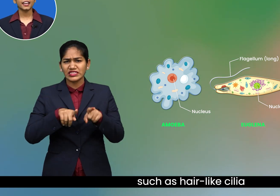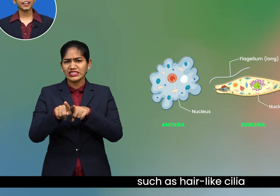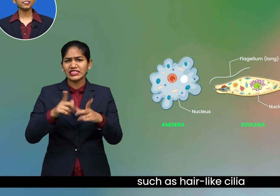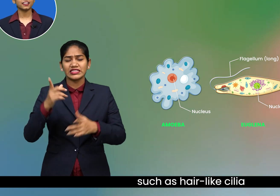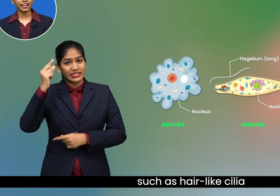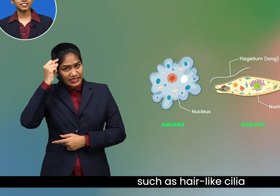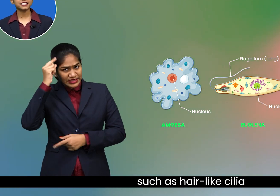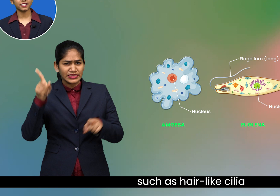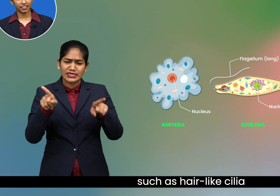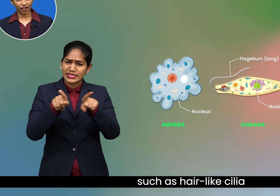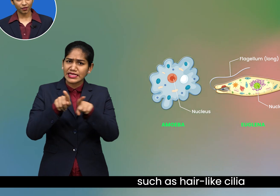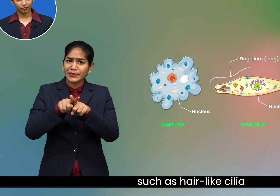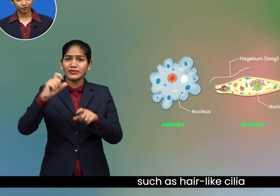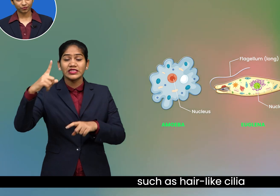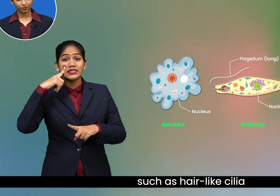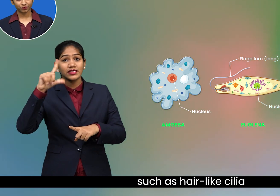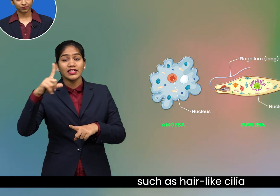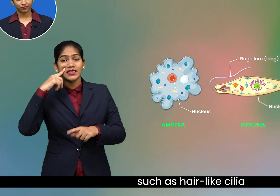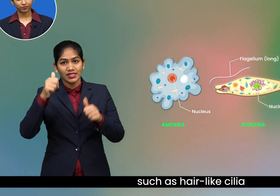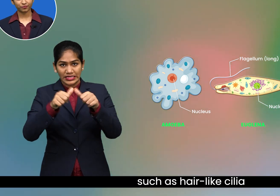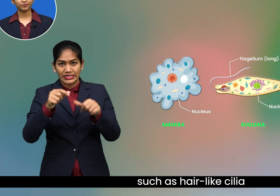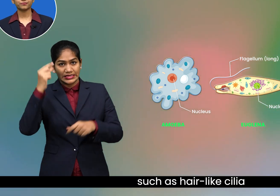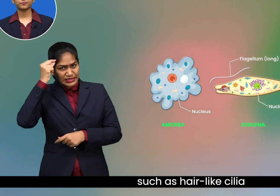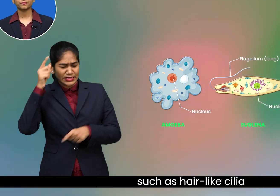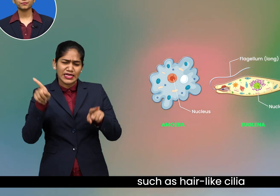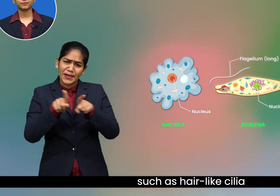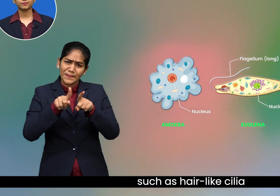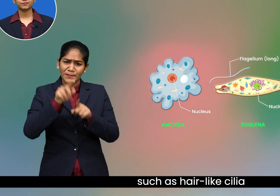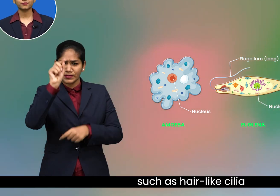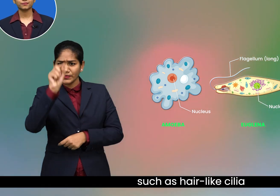as hair-like cilia